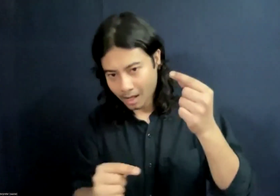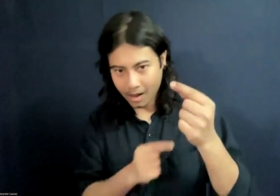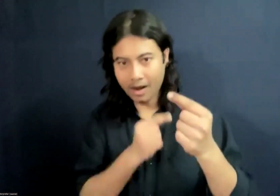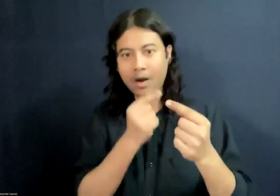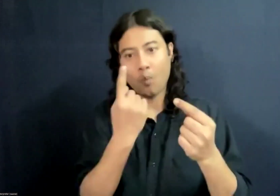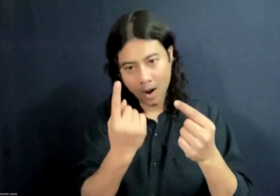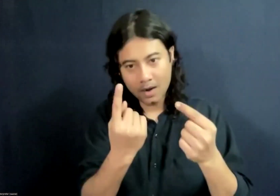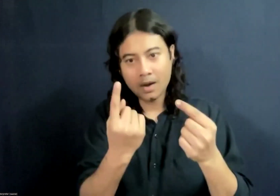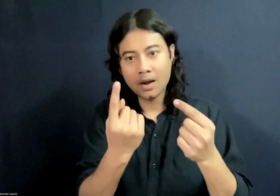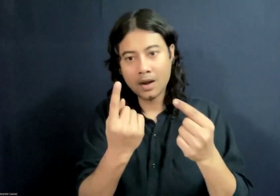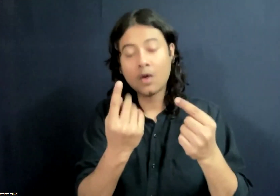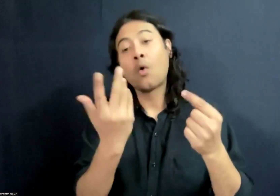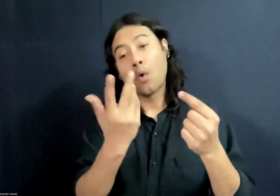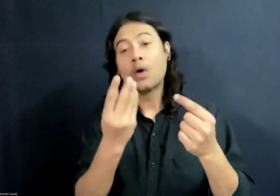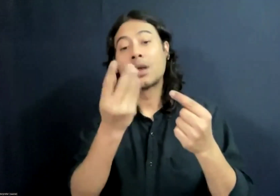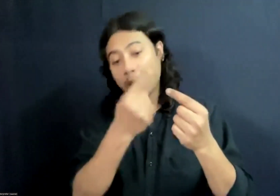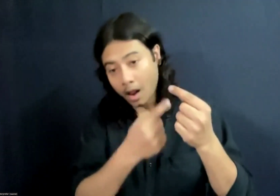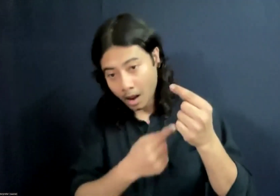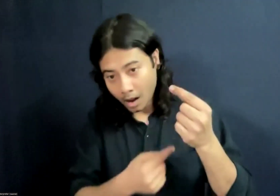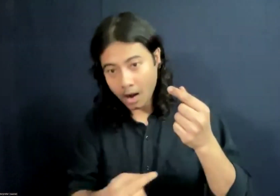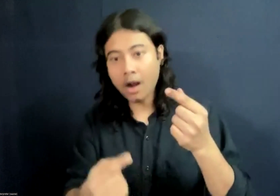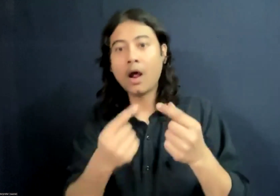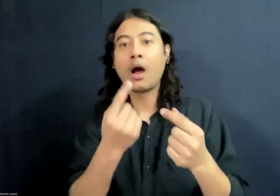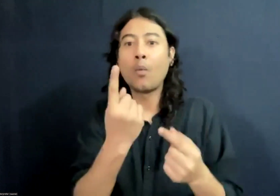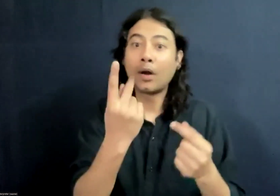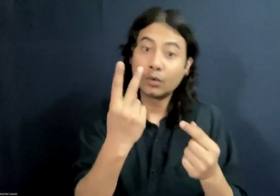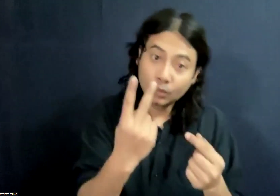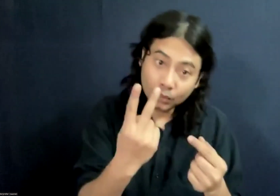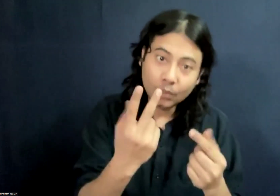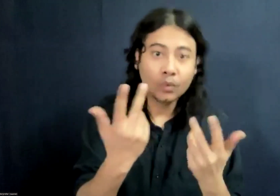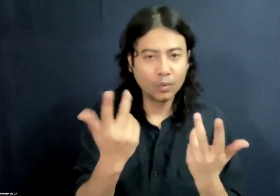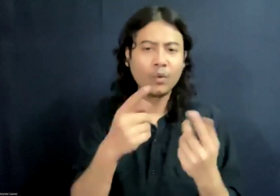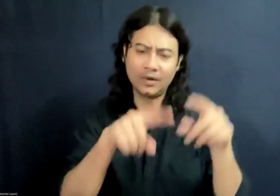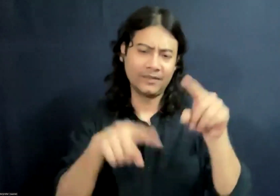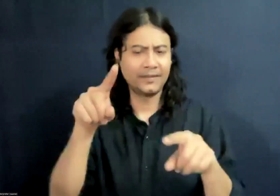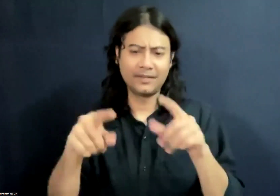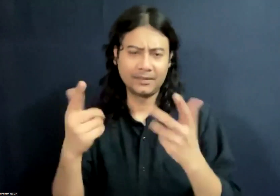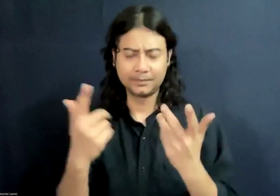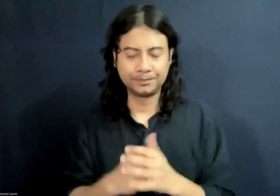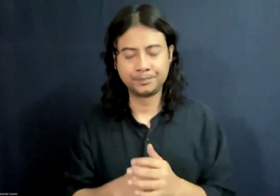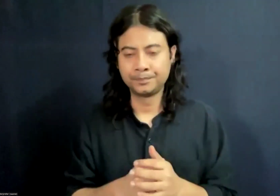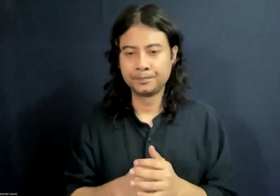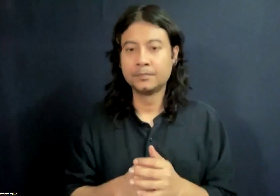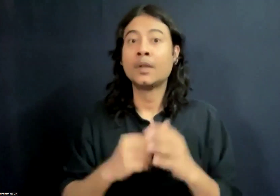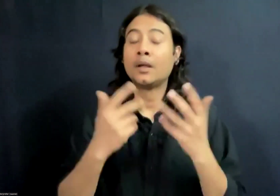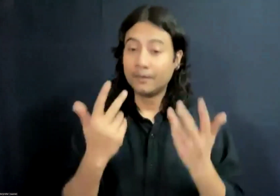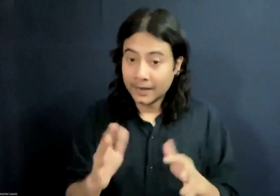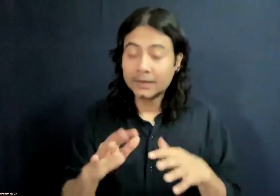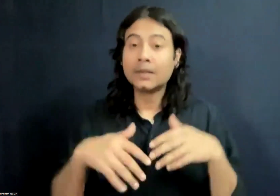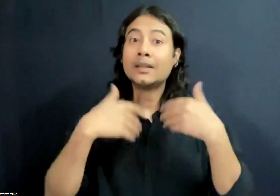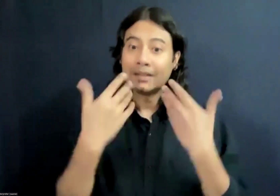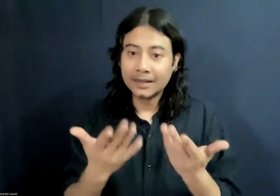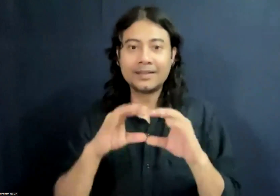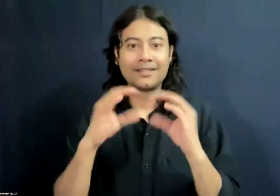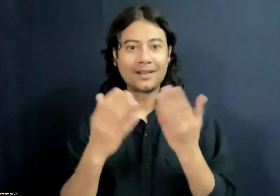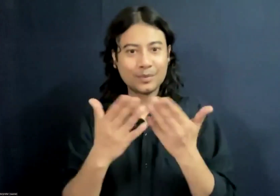So let's begin our class by learning what is the significance of, or why is it so important to learn